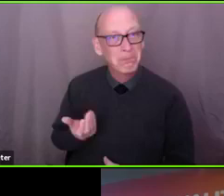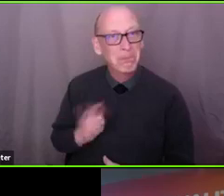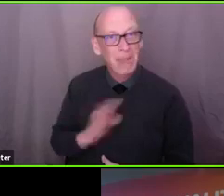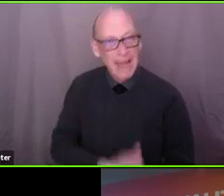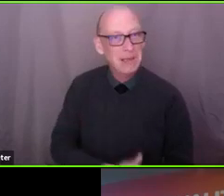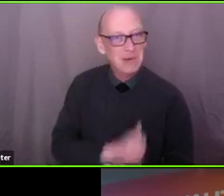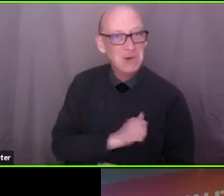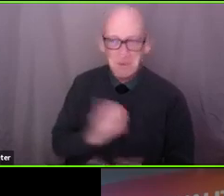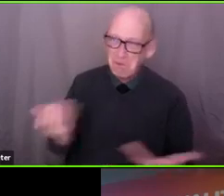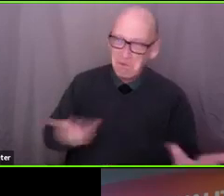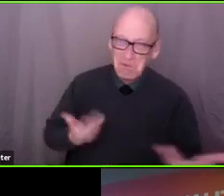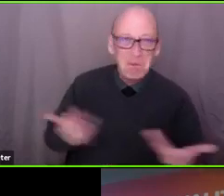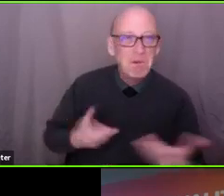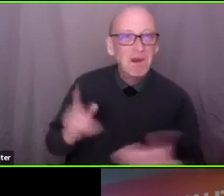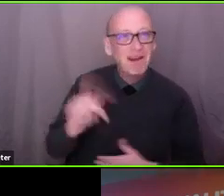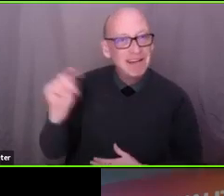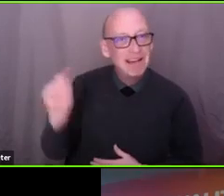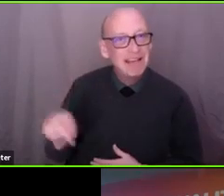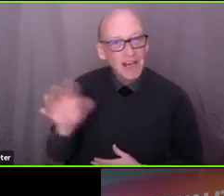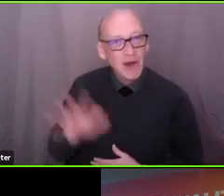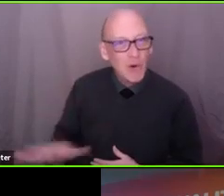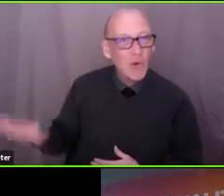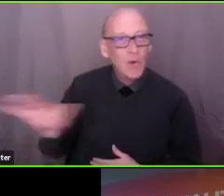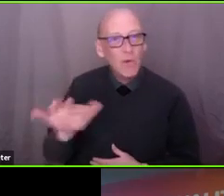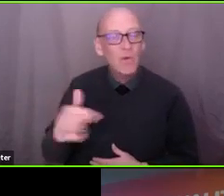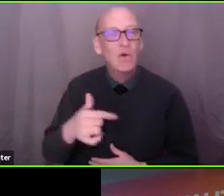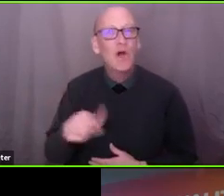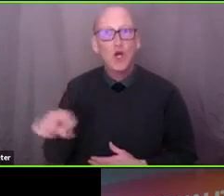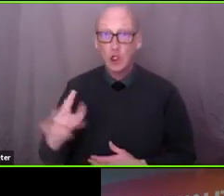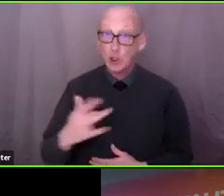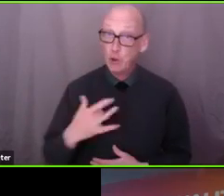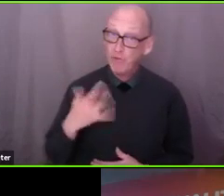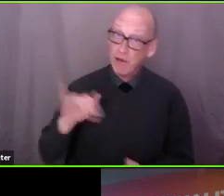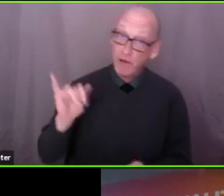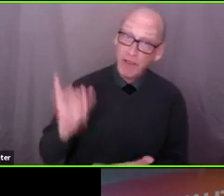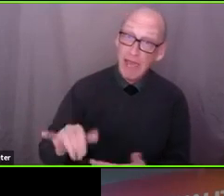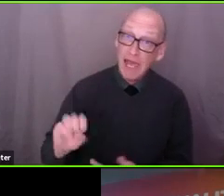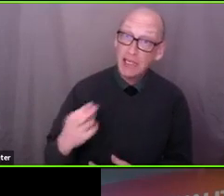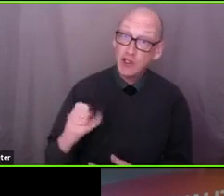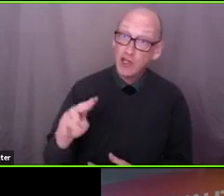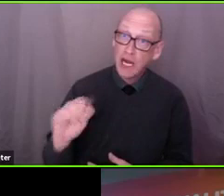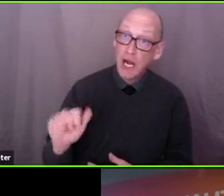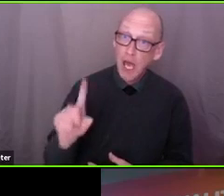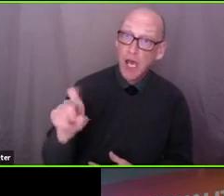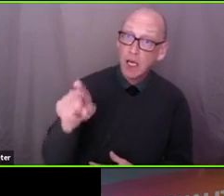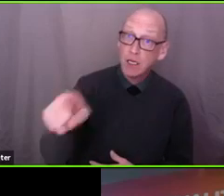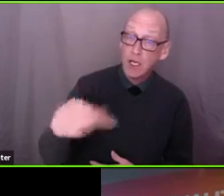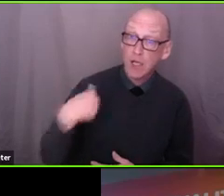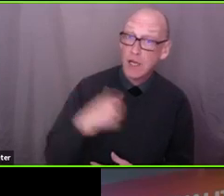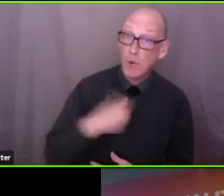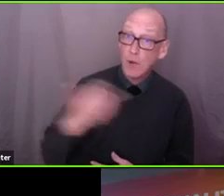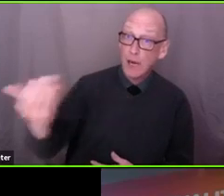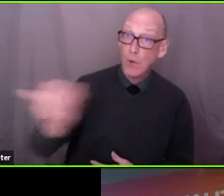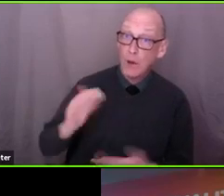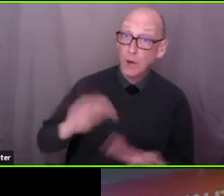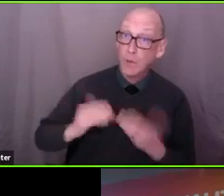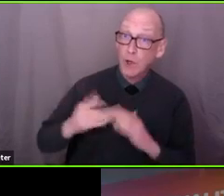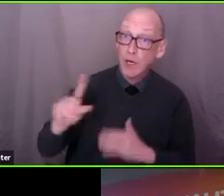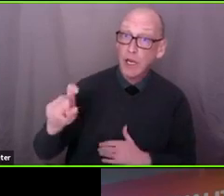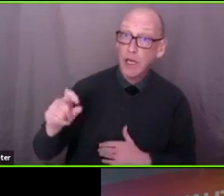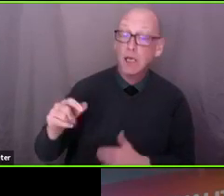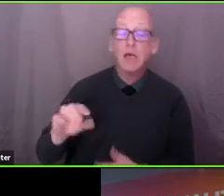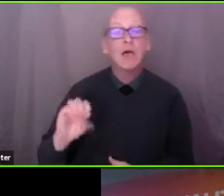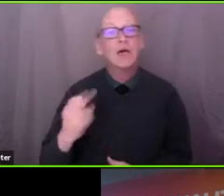attitude in the Toledo area. And do you feel that, Sheena, that we are a welcoming community? We have